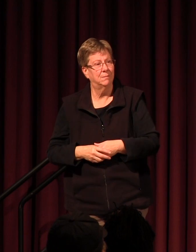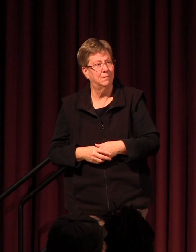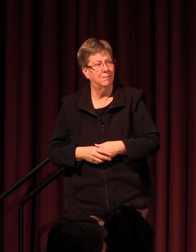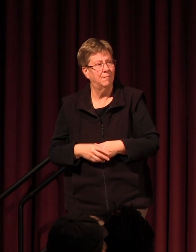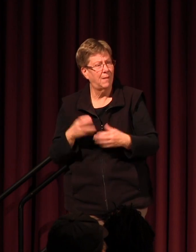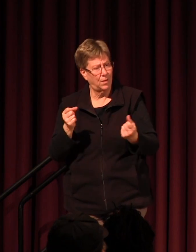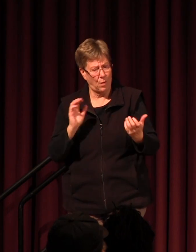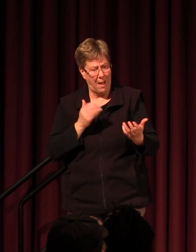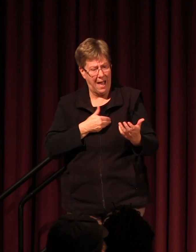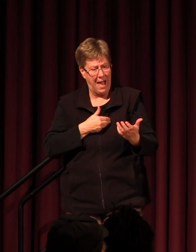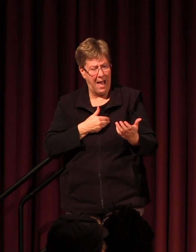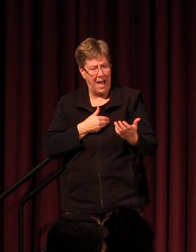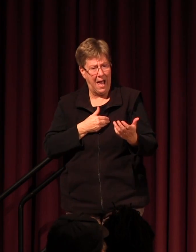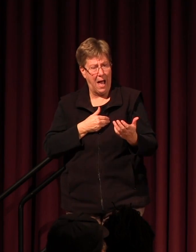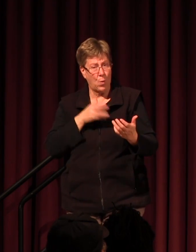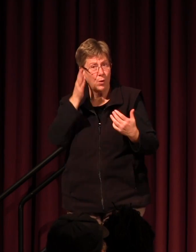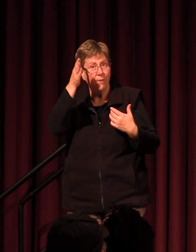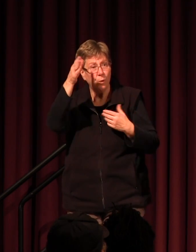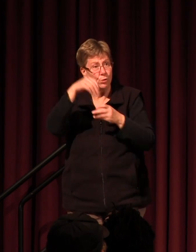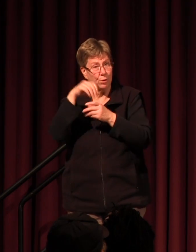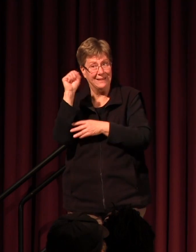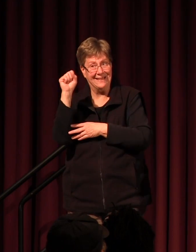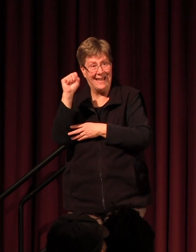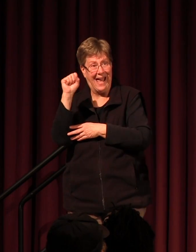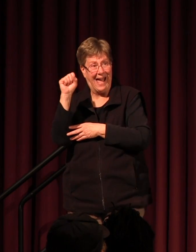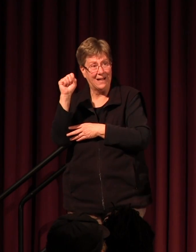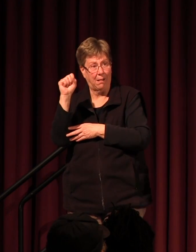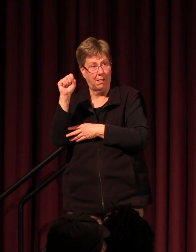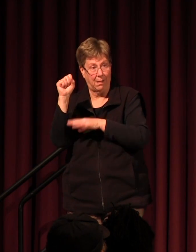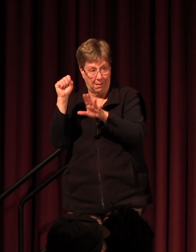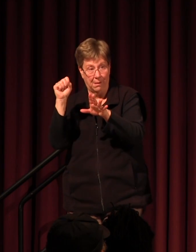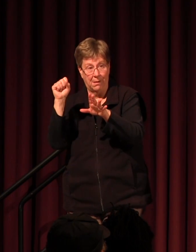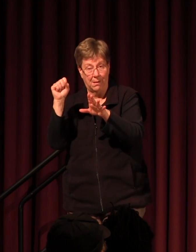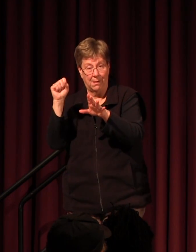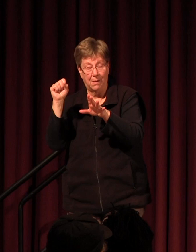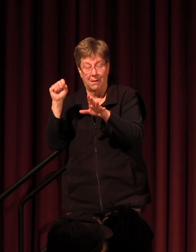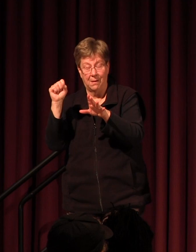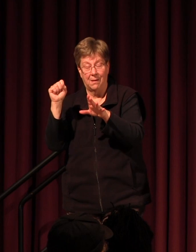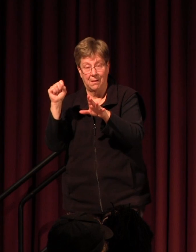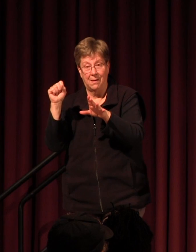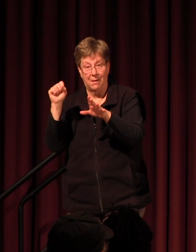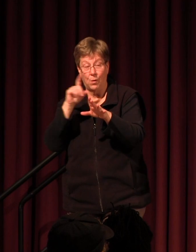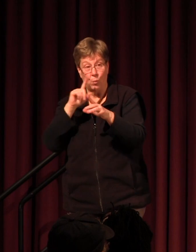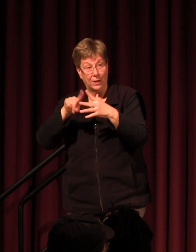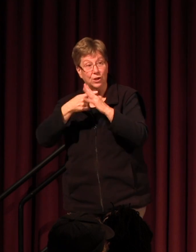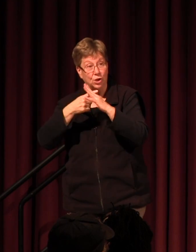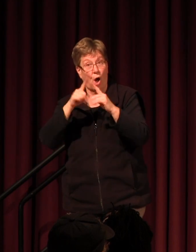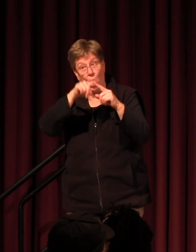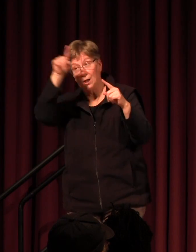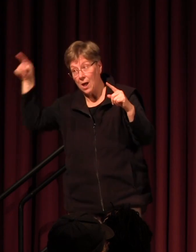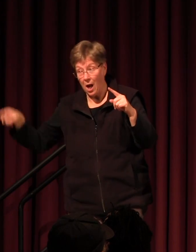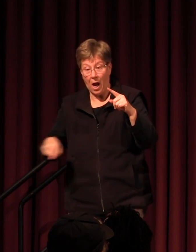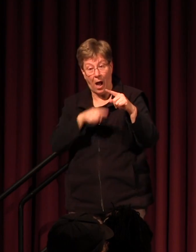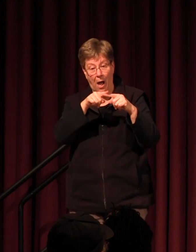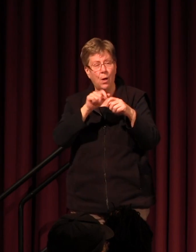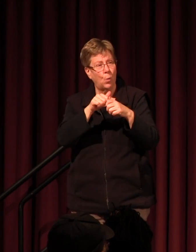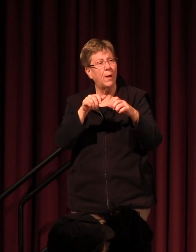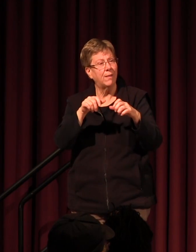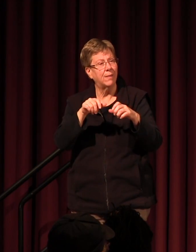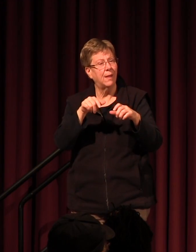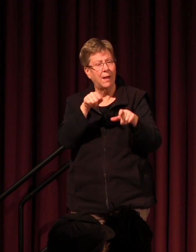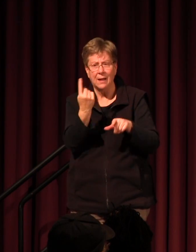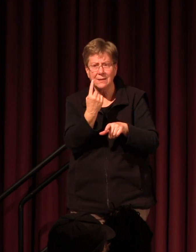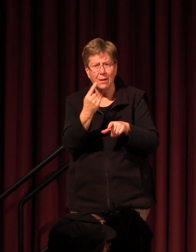So our future in Seattle, which brings us back to Missoula today, started with an act of kindness